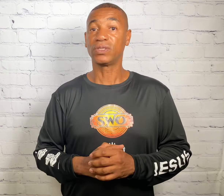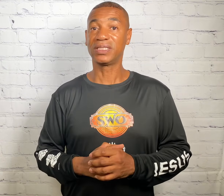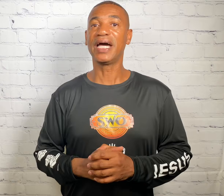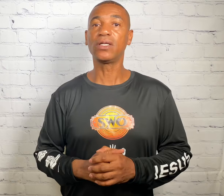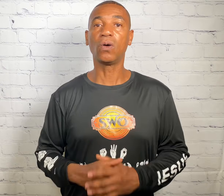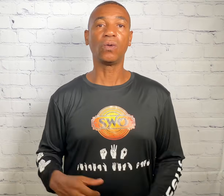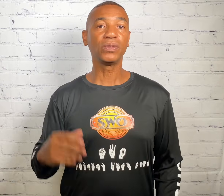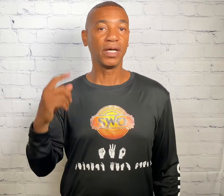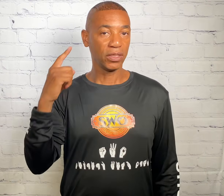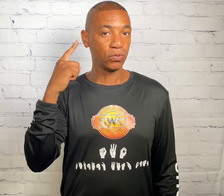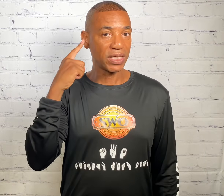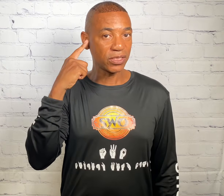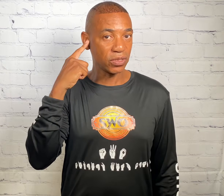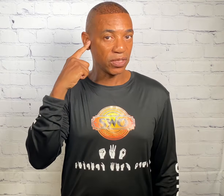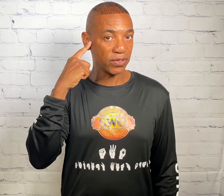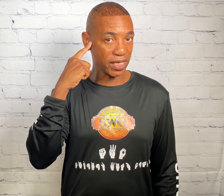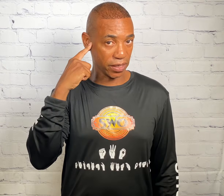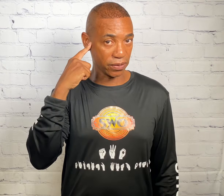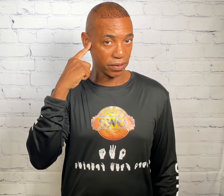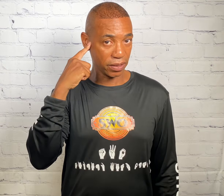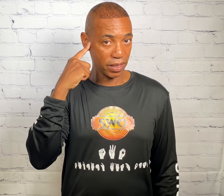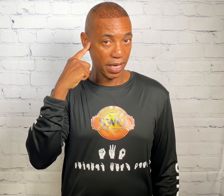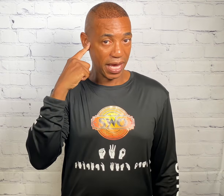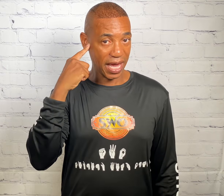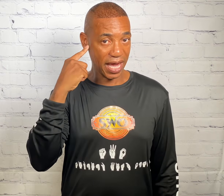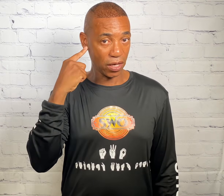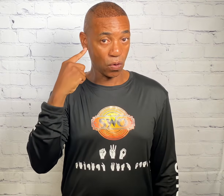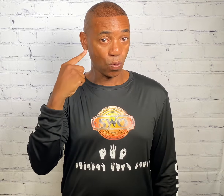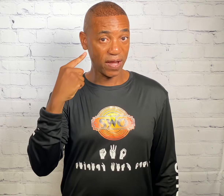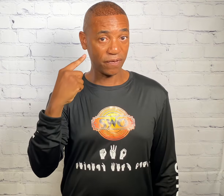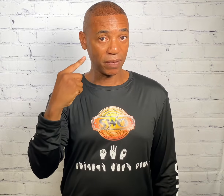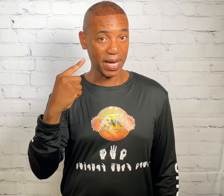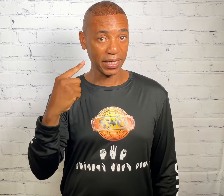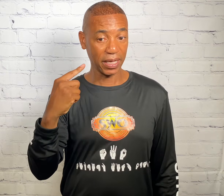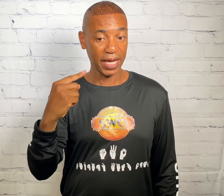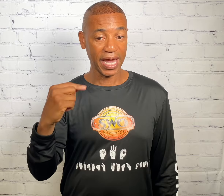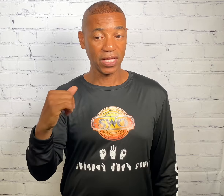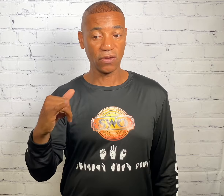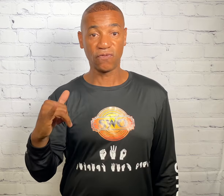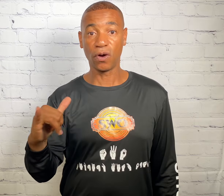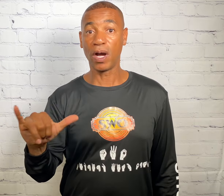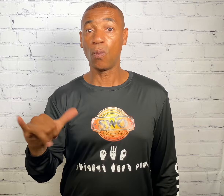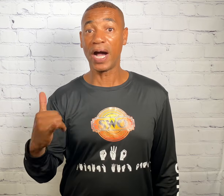to sign gold, you touch near the ear, go away from the body, and you form a